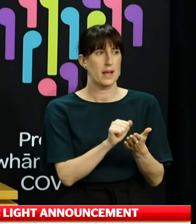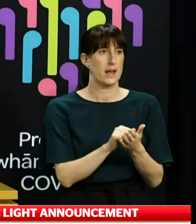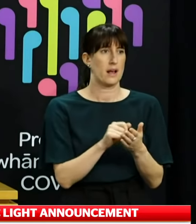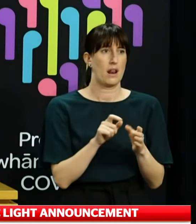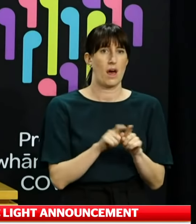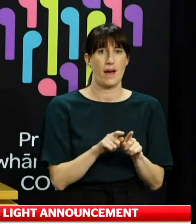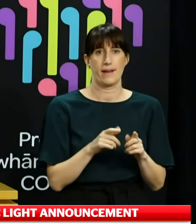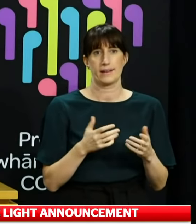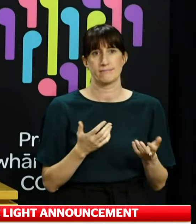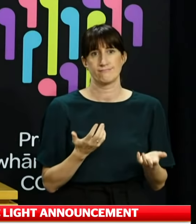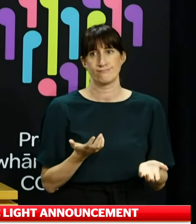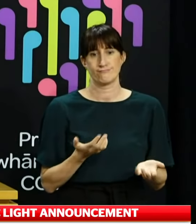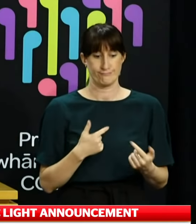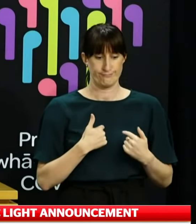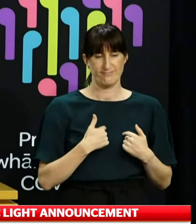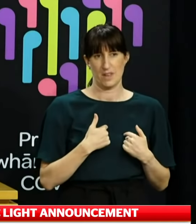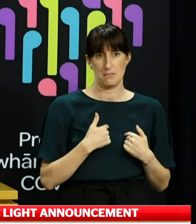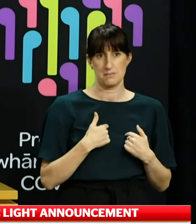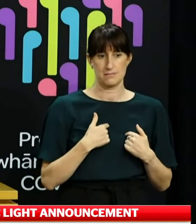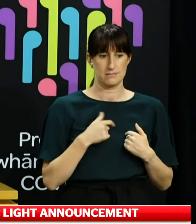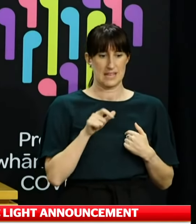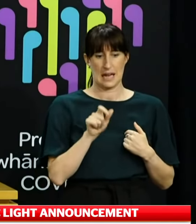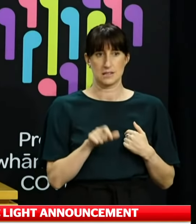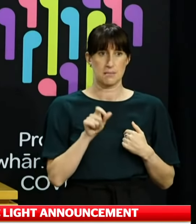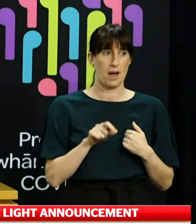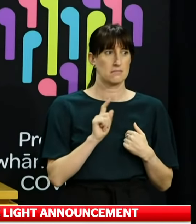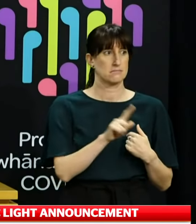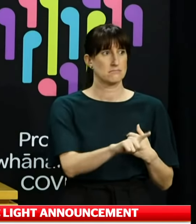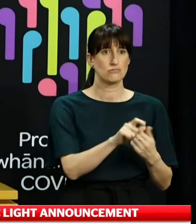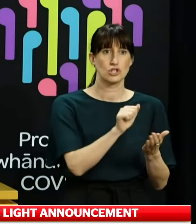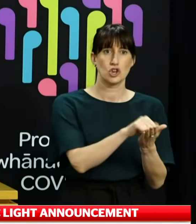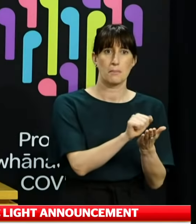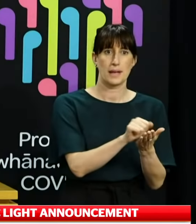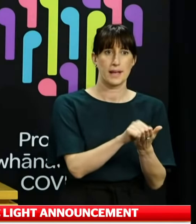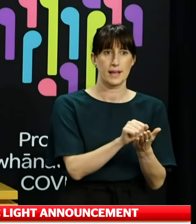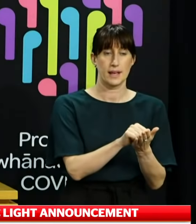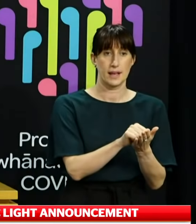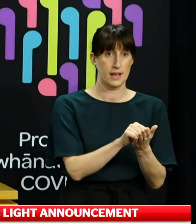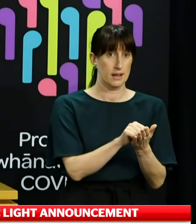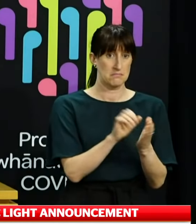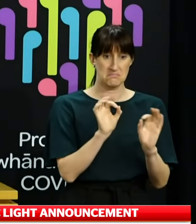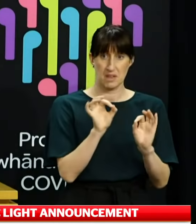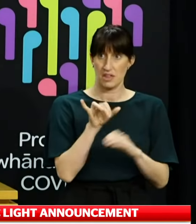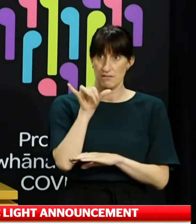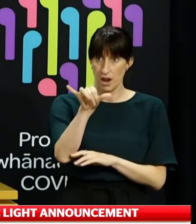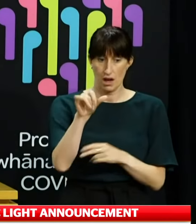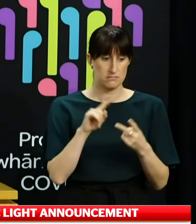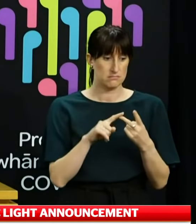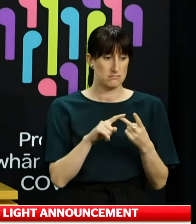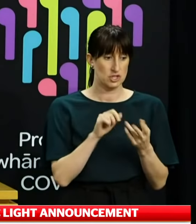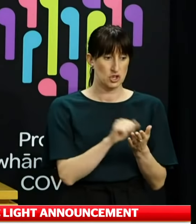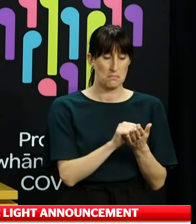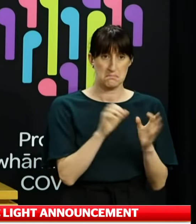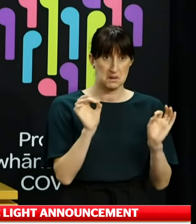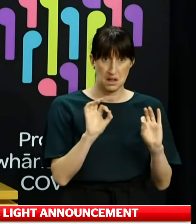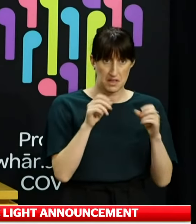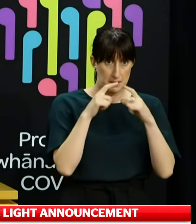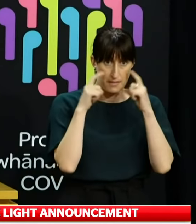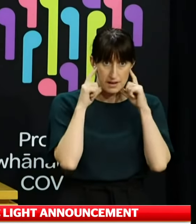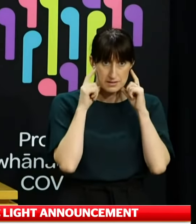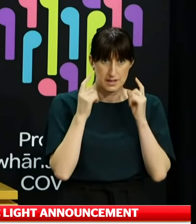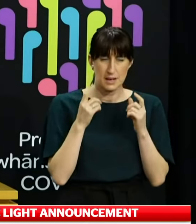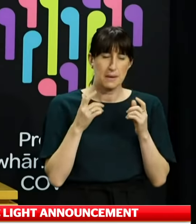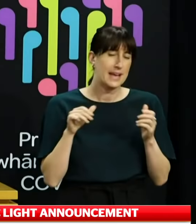from a consumer or community point of view, you don't have to wear it on a flight, you don't have to wear it in a shop or anything like that. It's